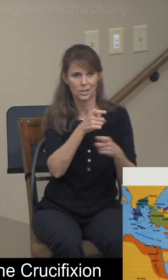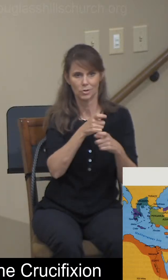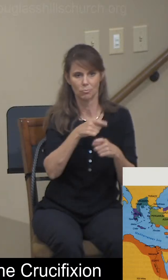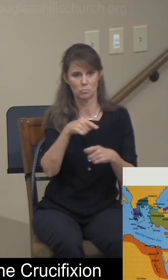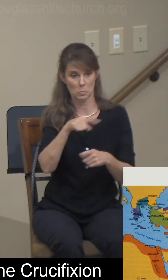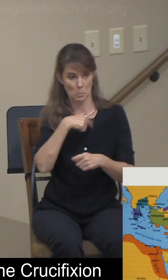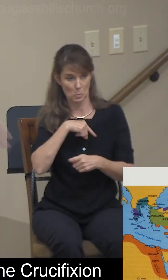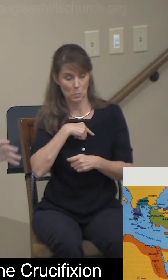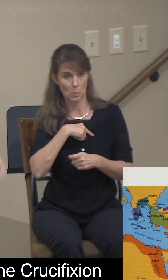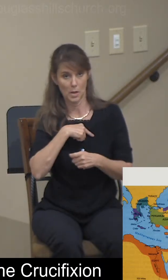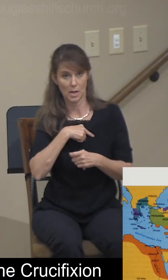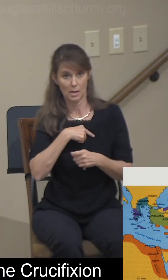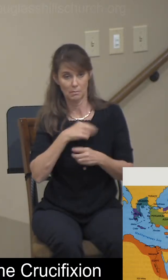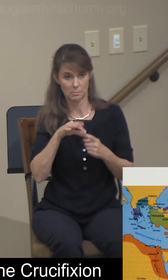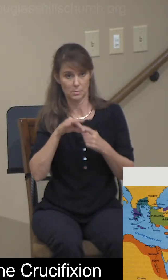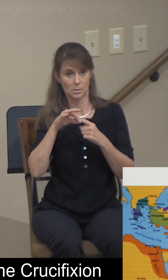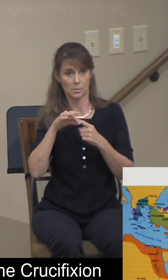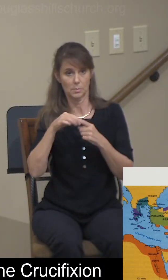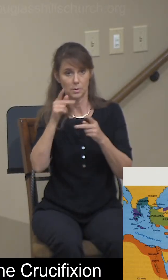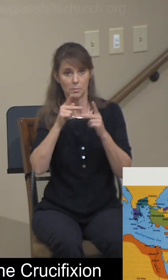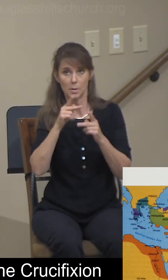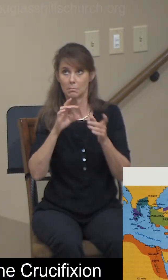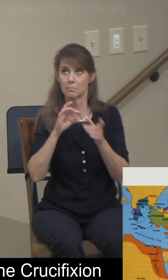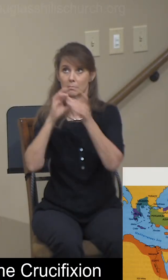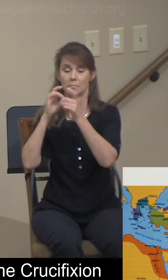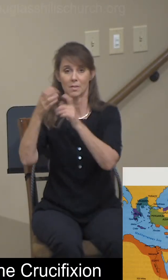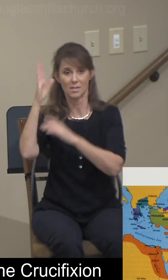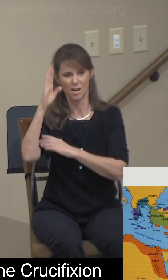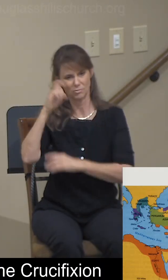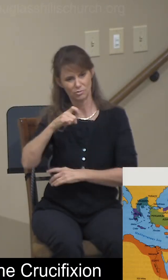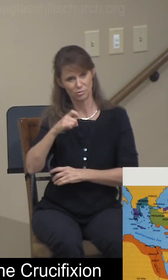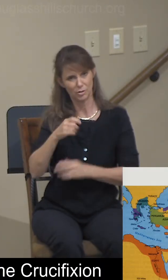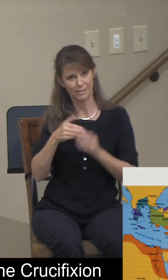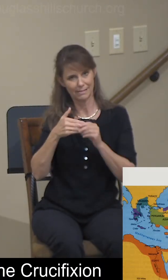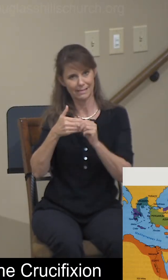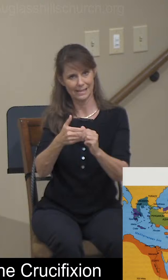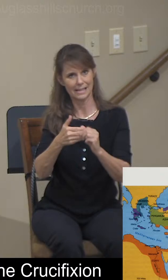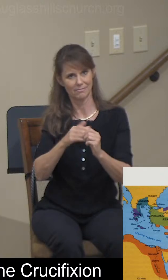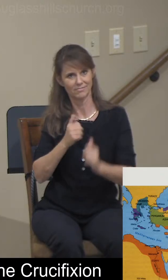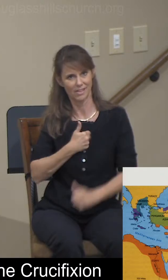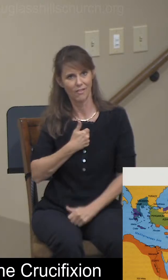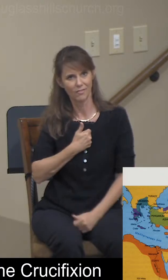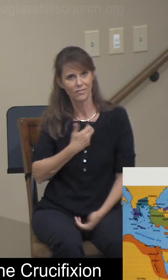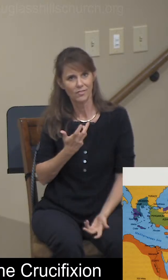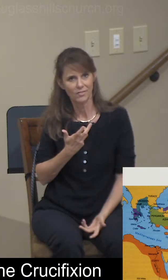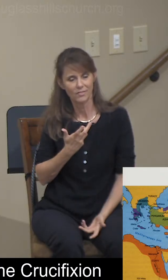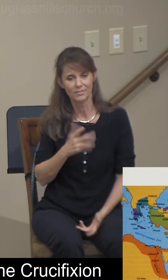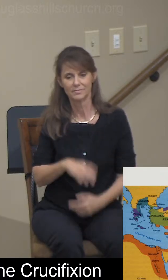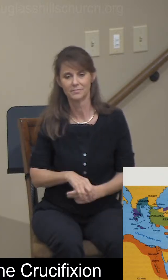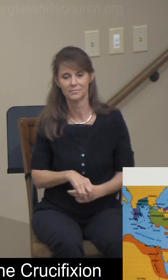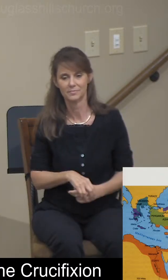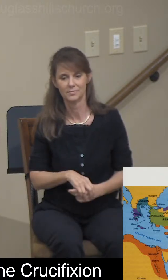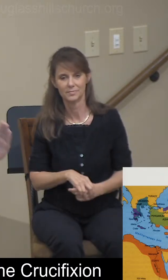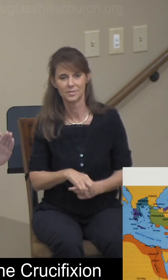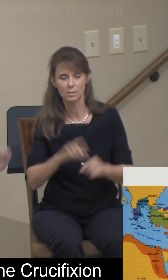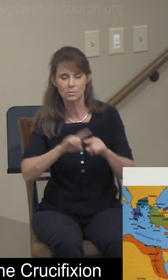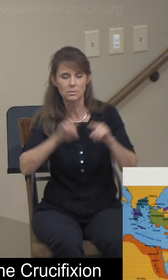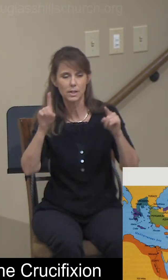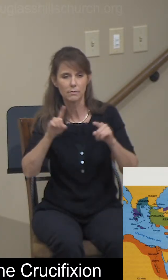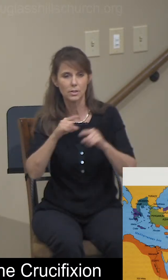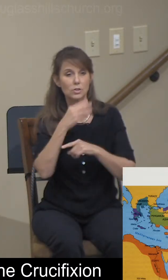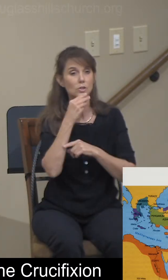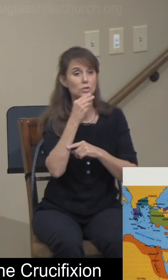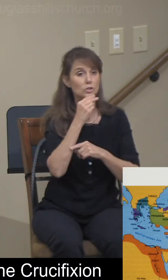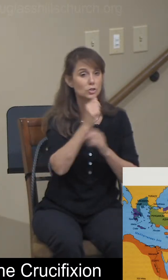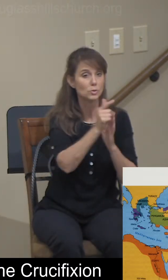God, we should be leading ourselves. So, 4, the differences and distinctions between Jewish law. This is incredibly